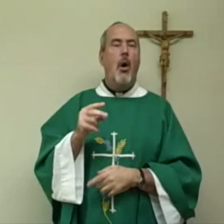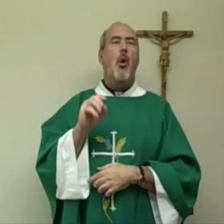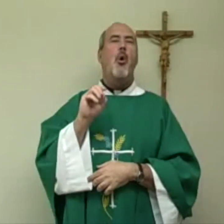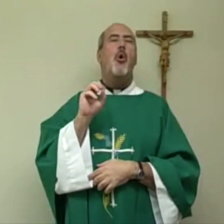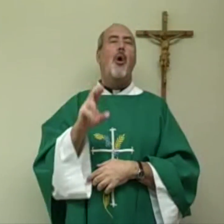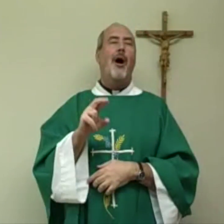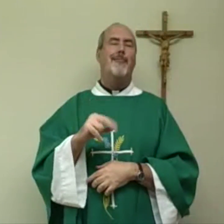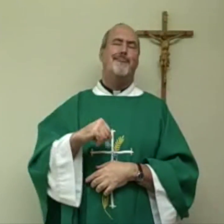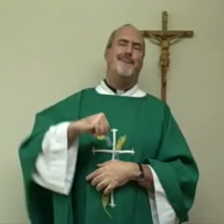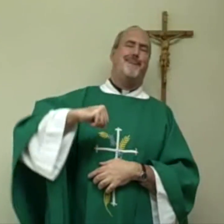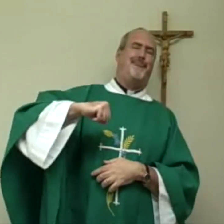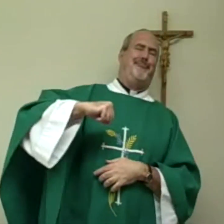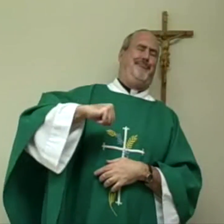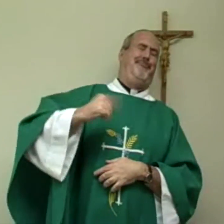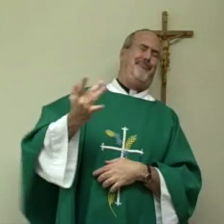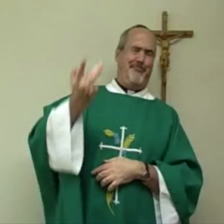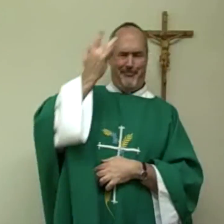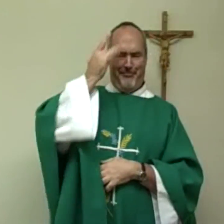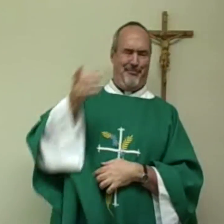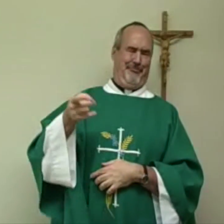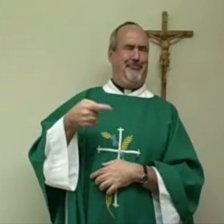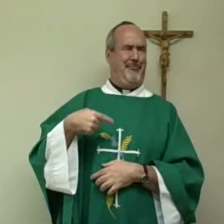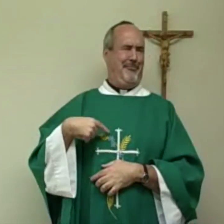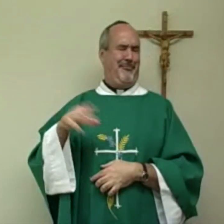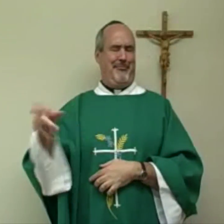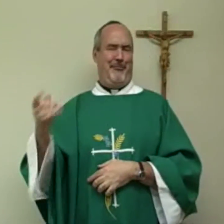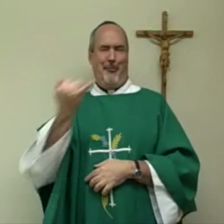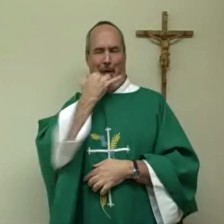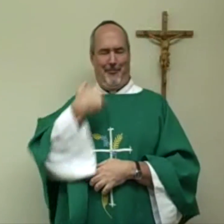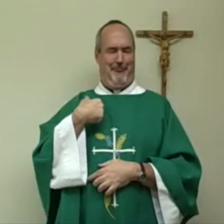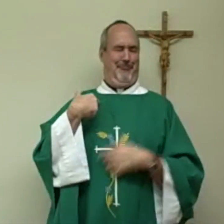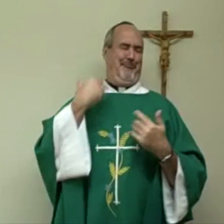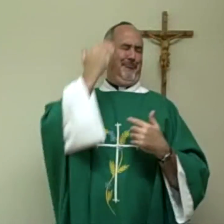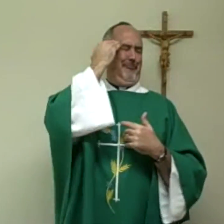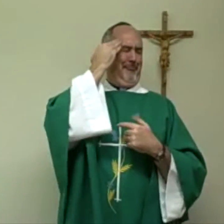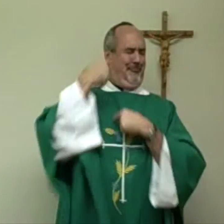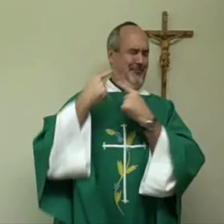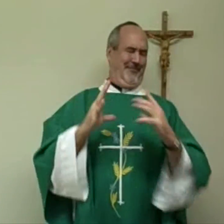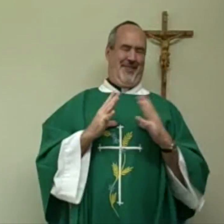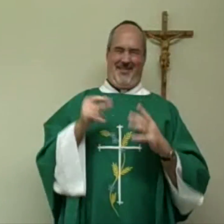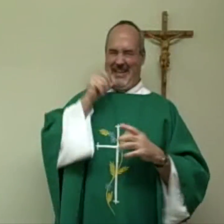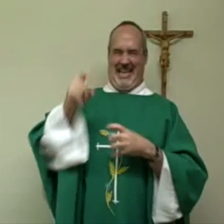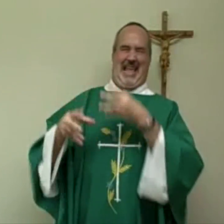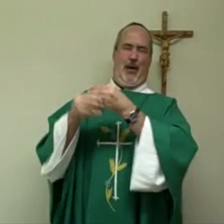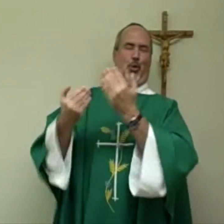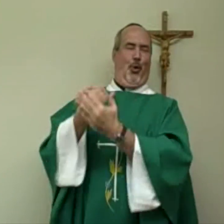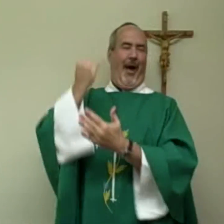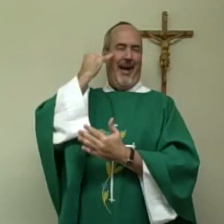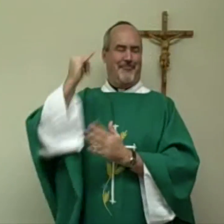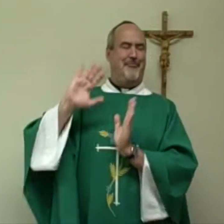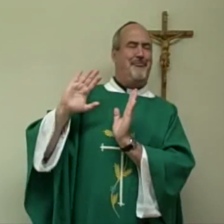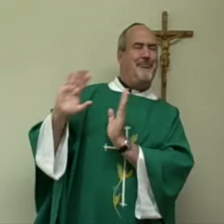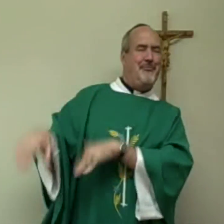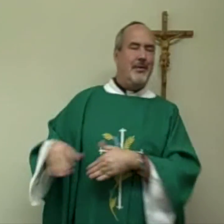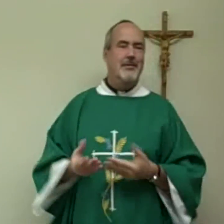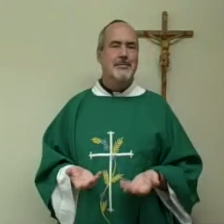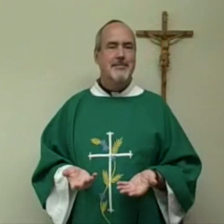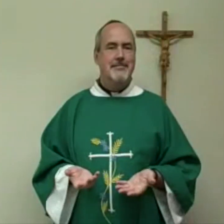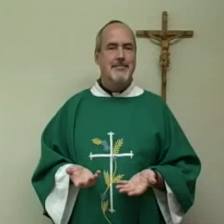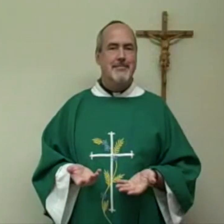of the laws and the new perspective"? Or what would have happened had they resisted and called Jesus a heretic with his crazy